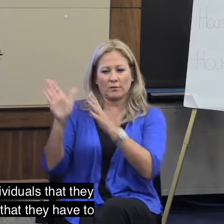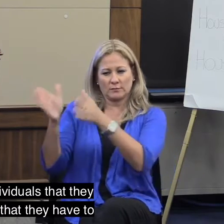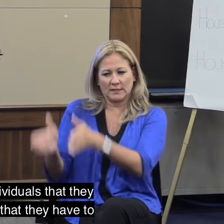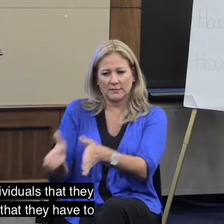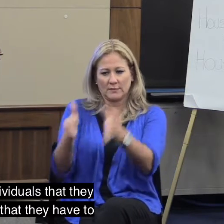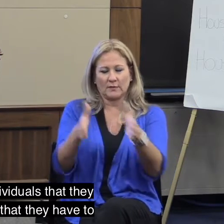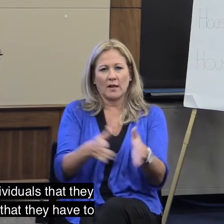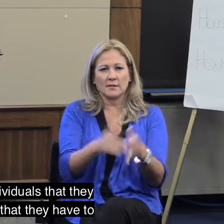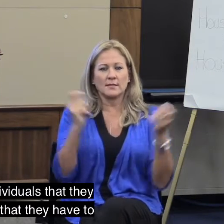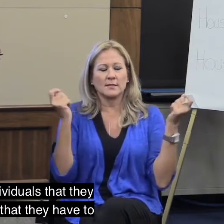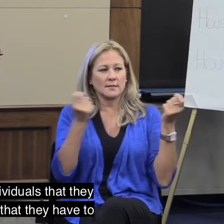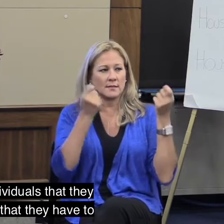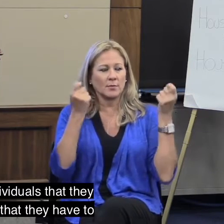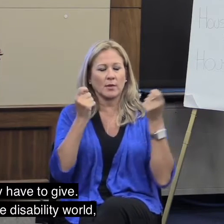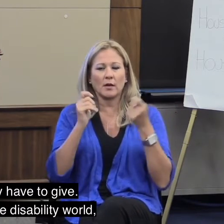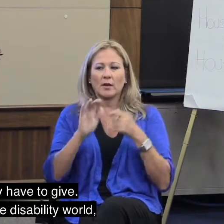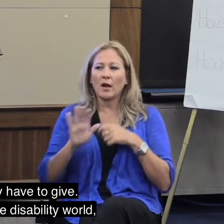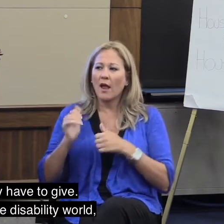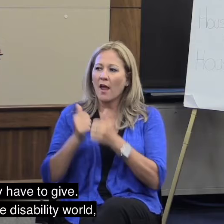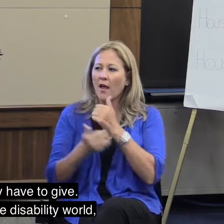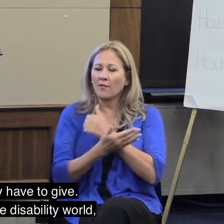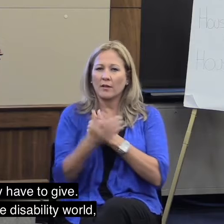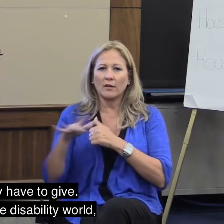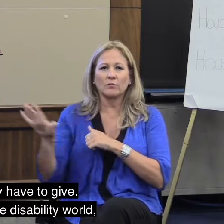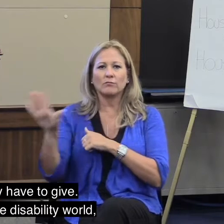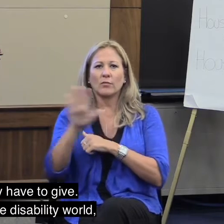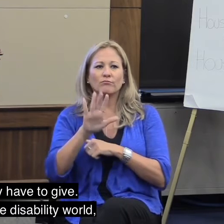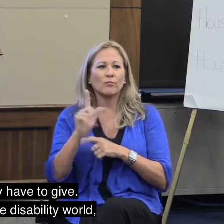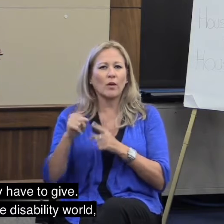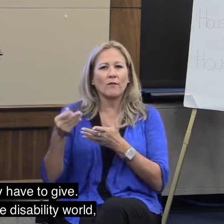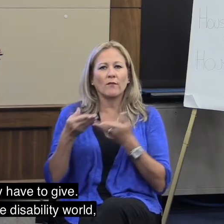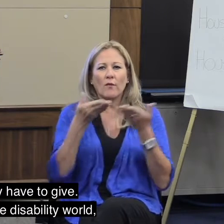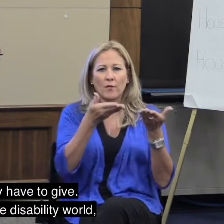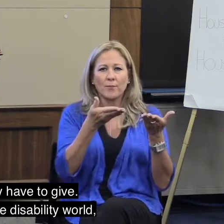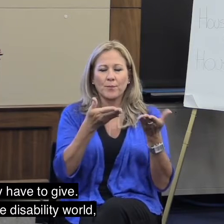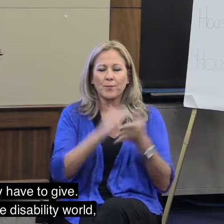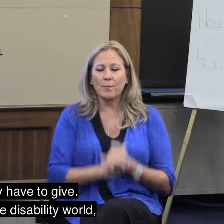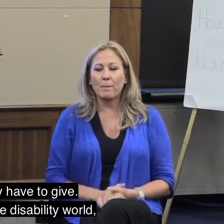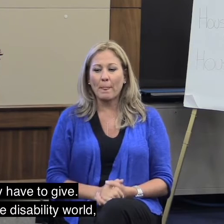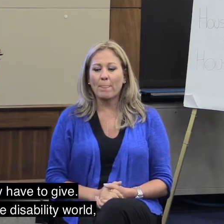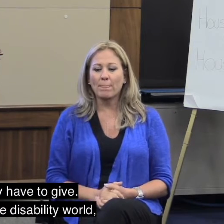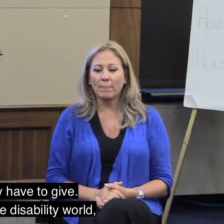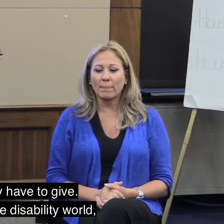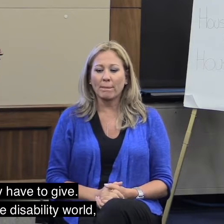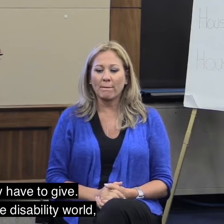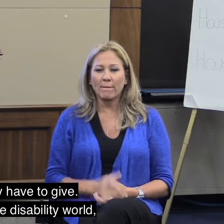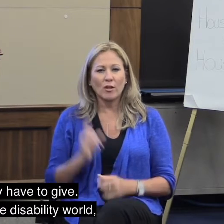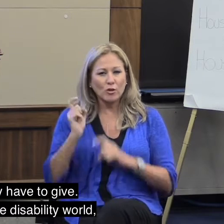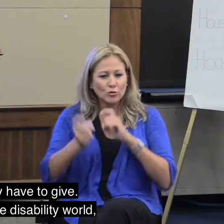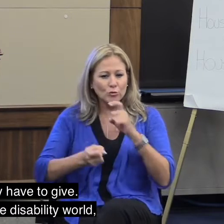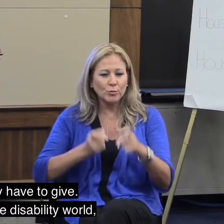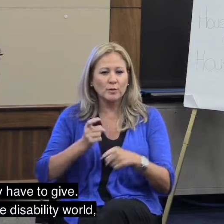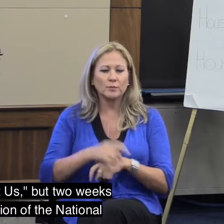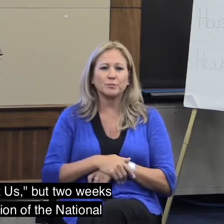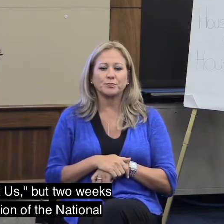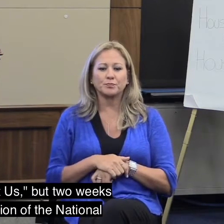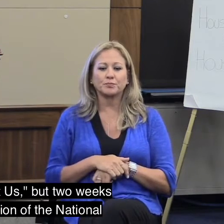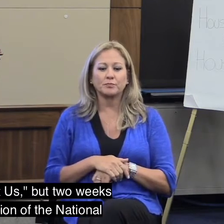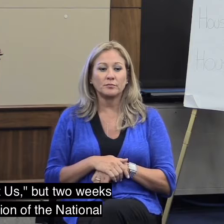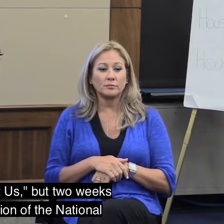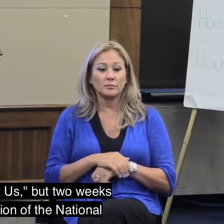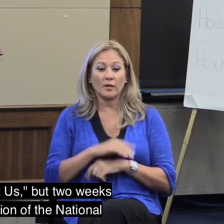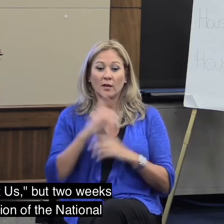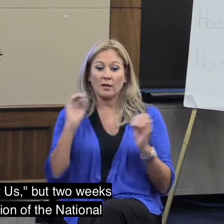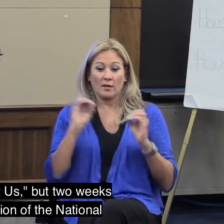celebrating all that they have to offer and all that they have to give. Long have we said in the disability world, nothing